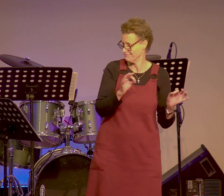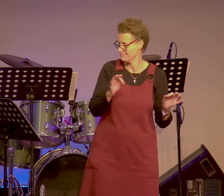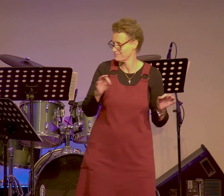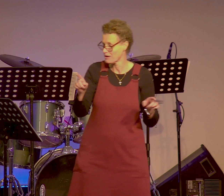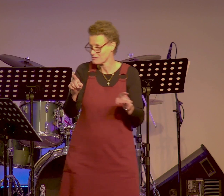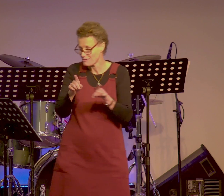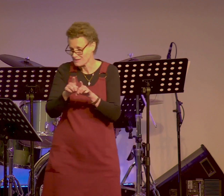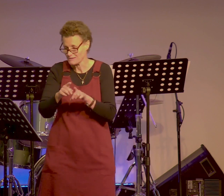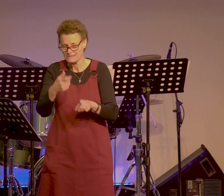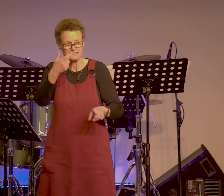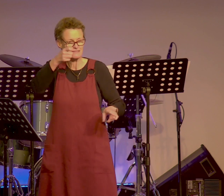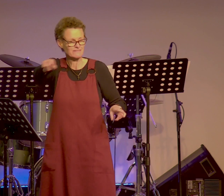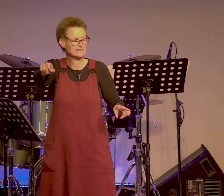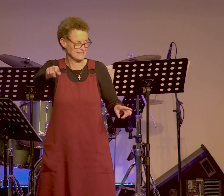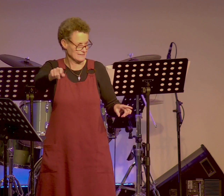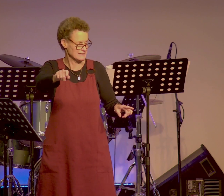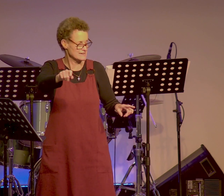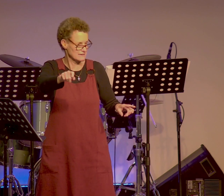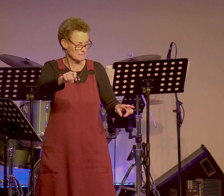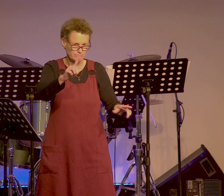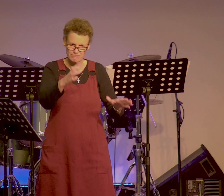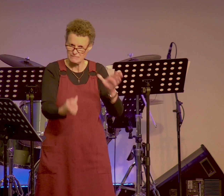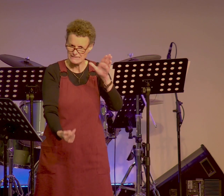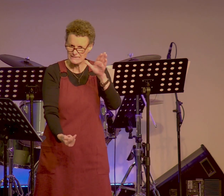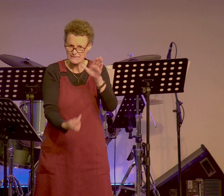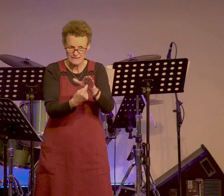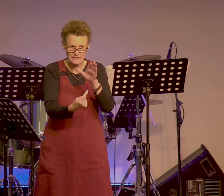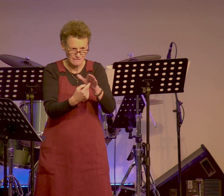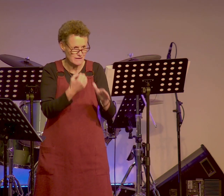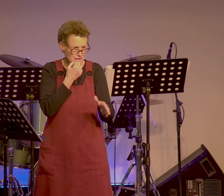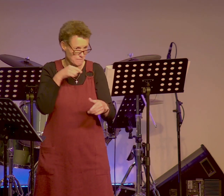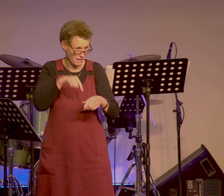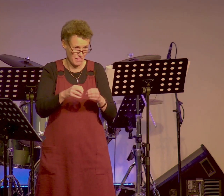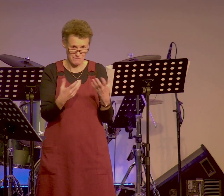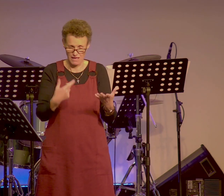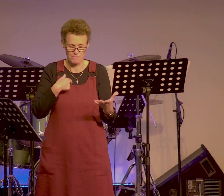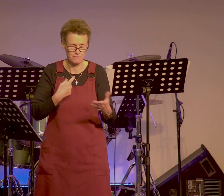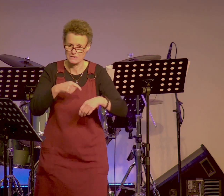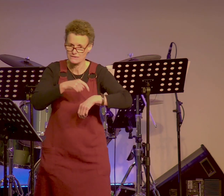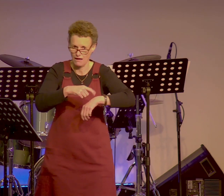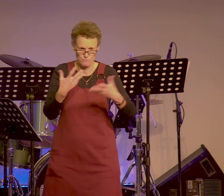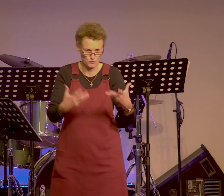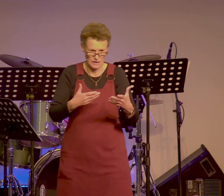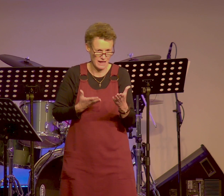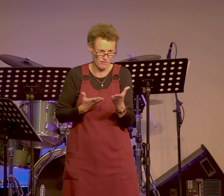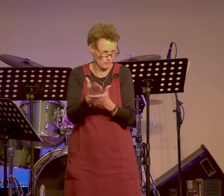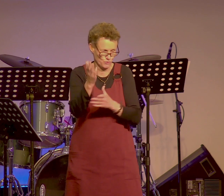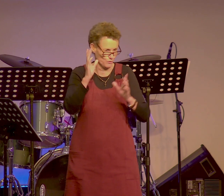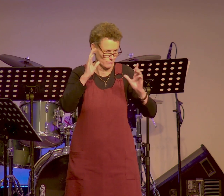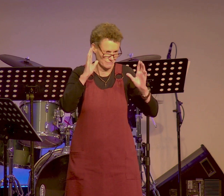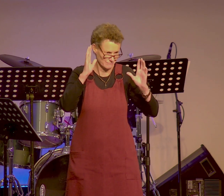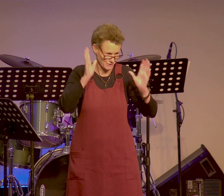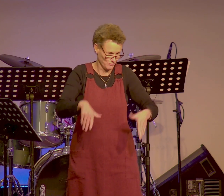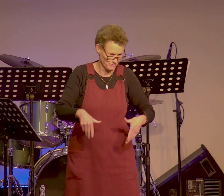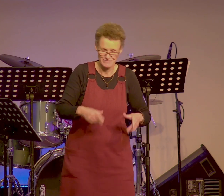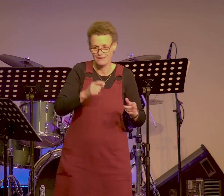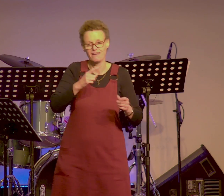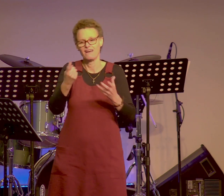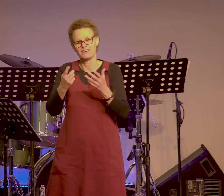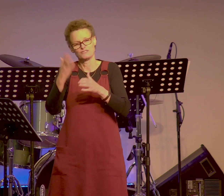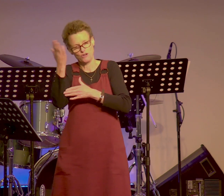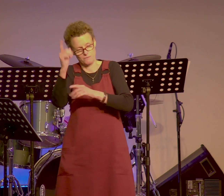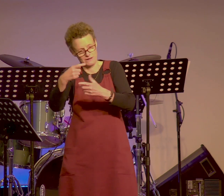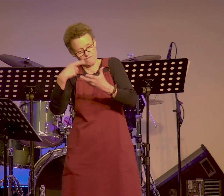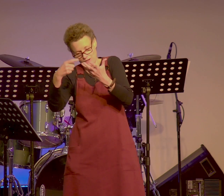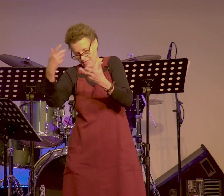tribes of Israel. Wonderful. And also, there's 70 palm trees. Now, 70 is a really important number in the Bible, but